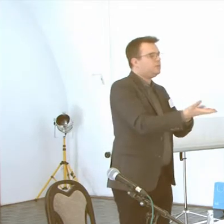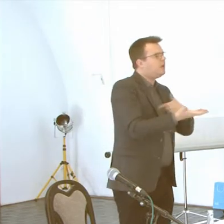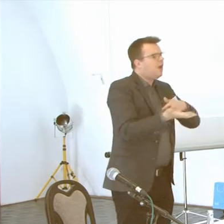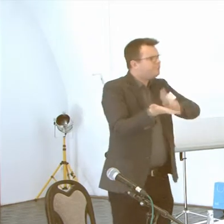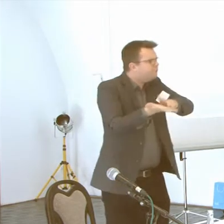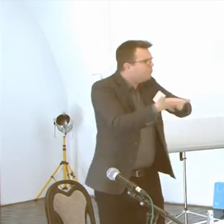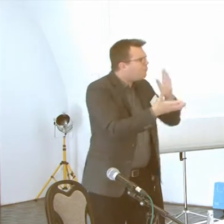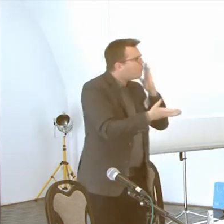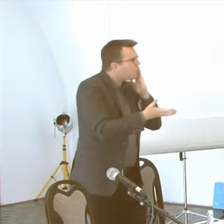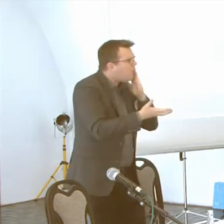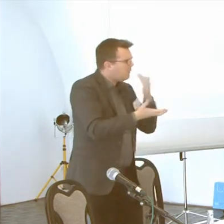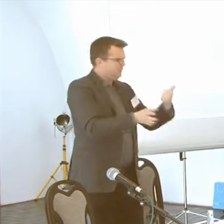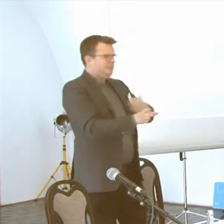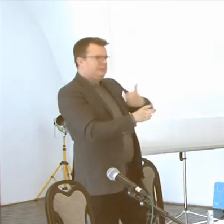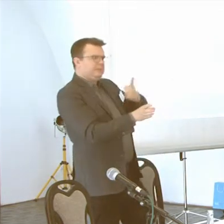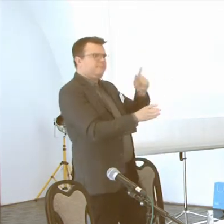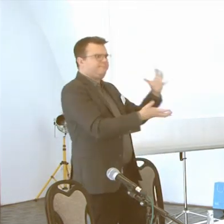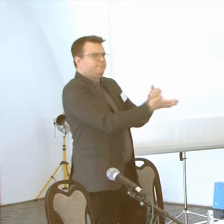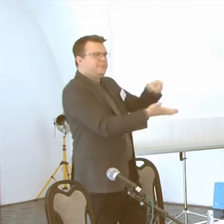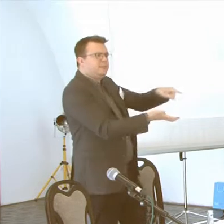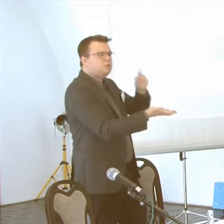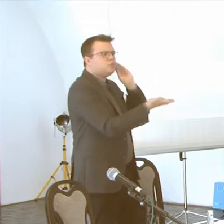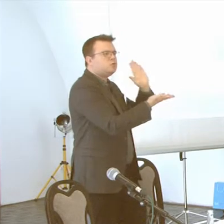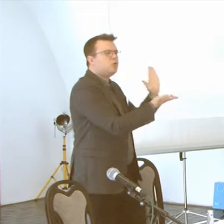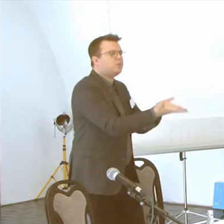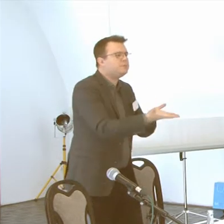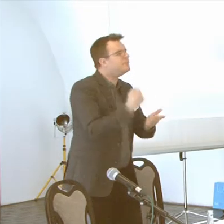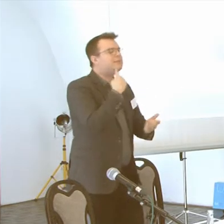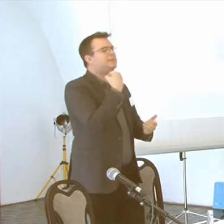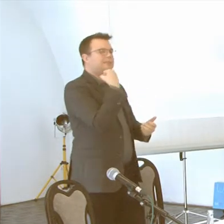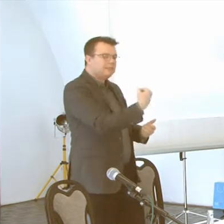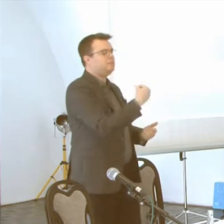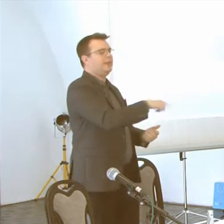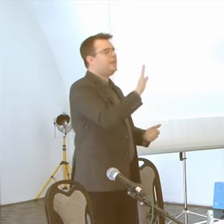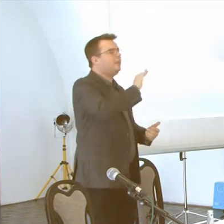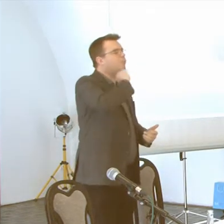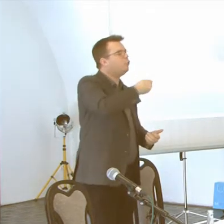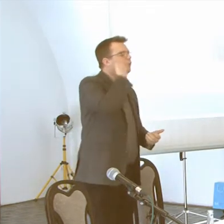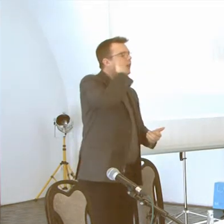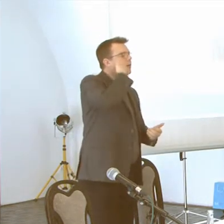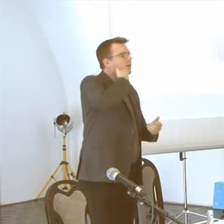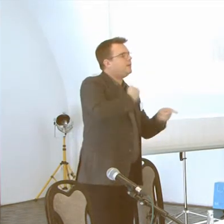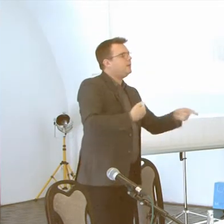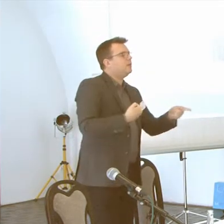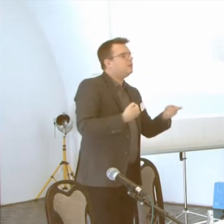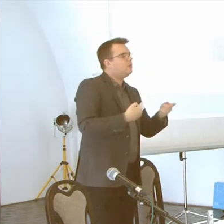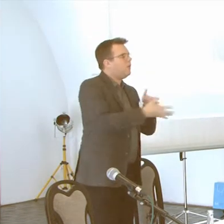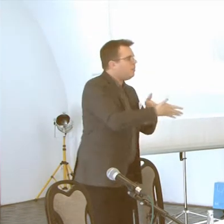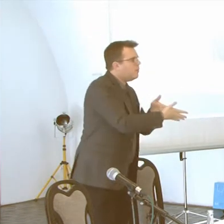deaf people using this warning service. And I asked the people who are not registered why they are not registered, because it's